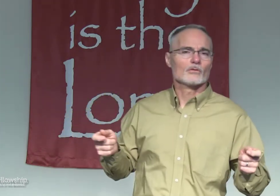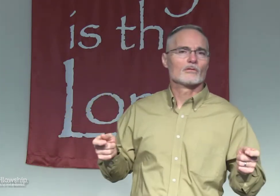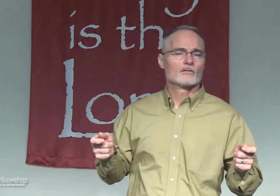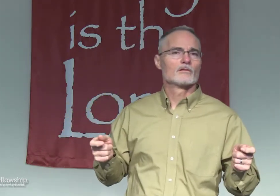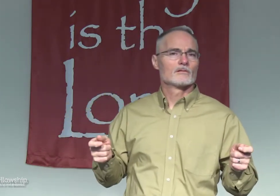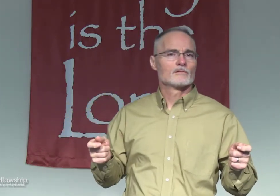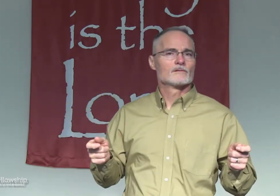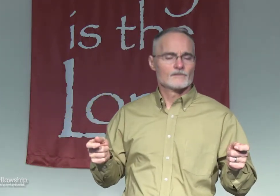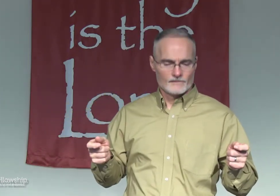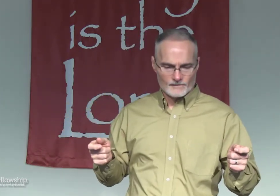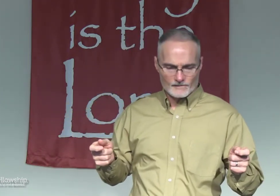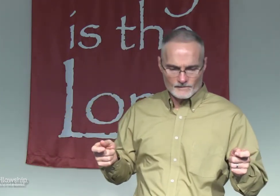They see self-control.